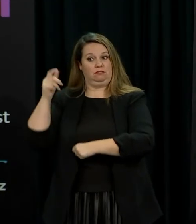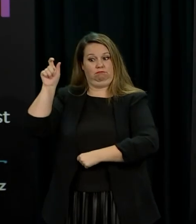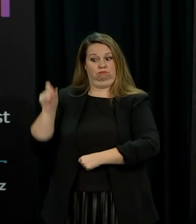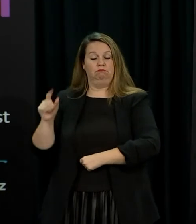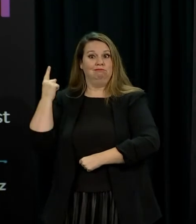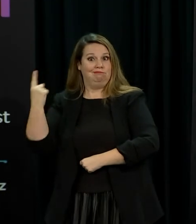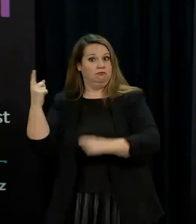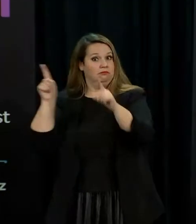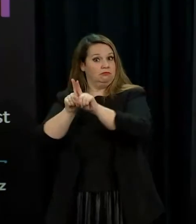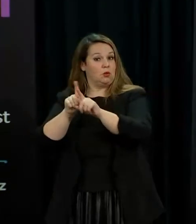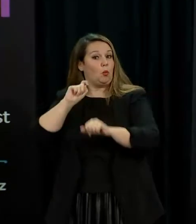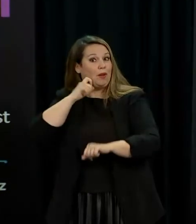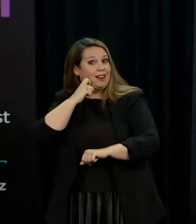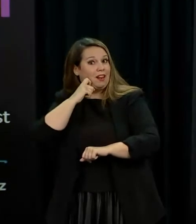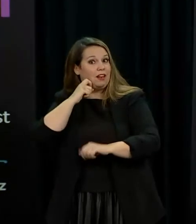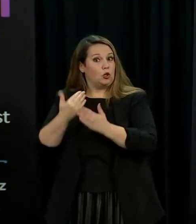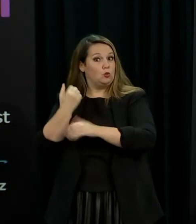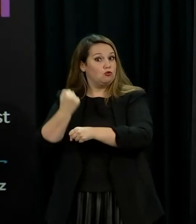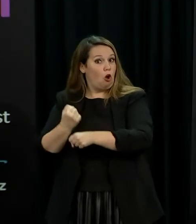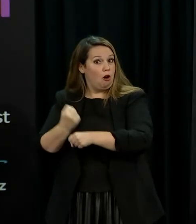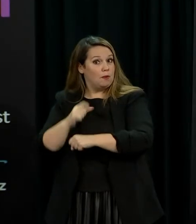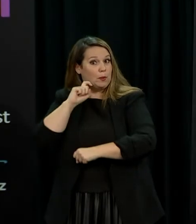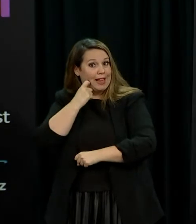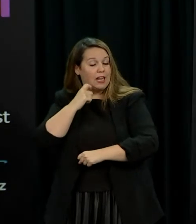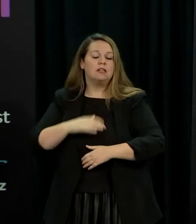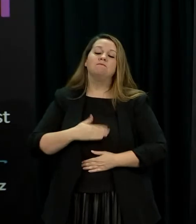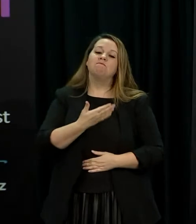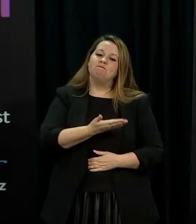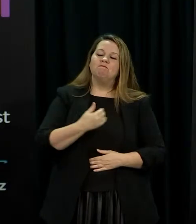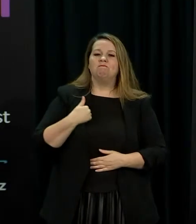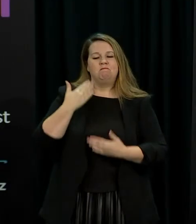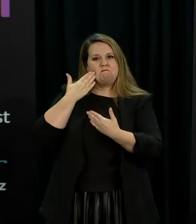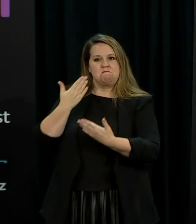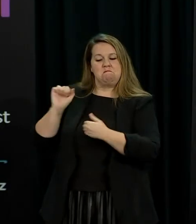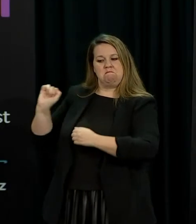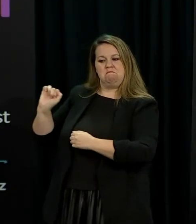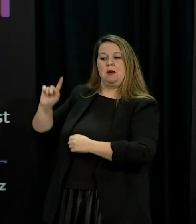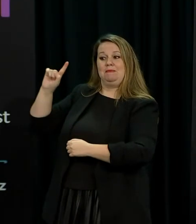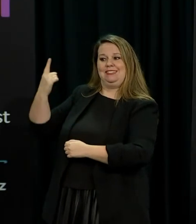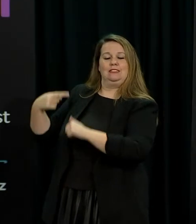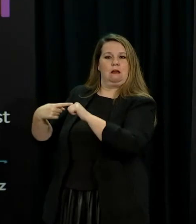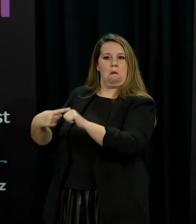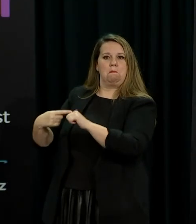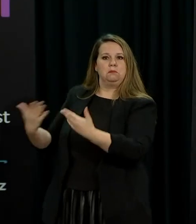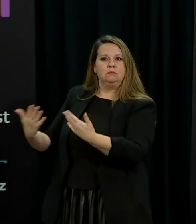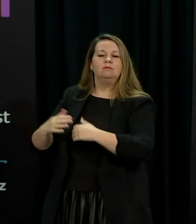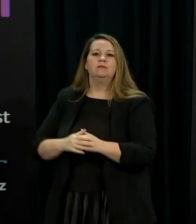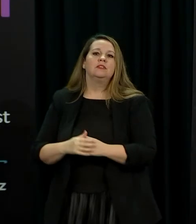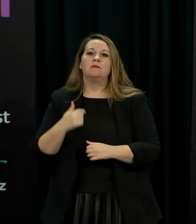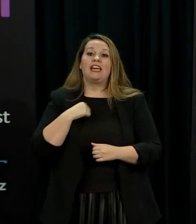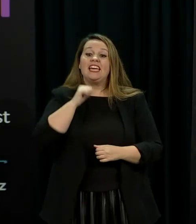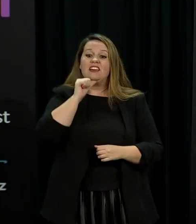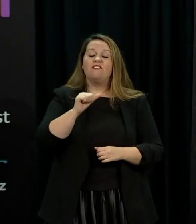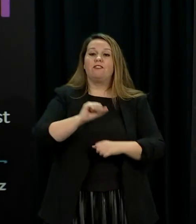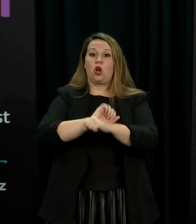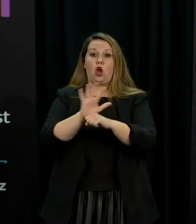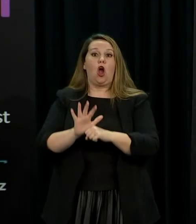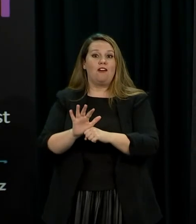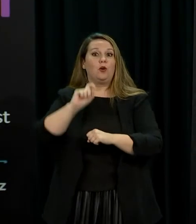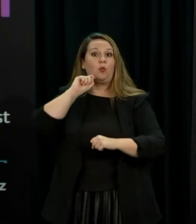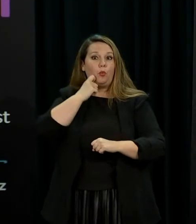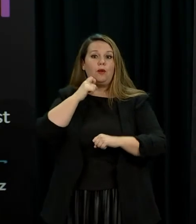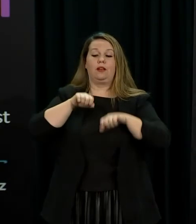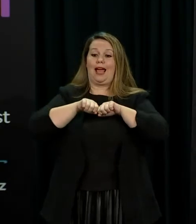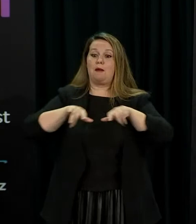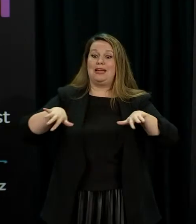only thing I would say is, if COVID is going to be with us long term as an endemic illness eventually, then it will take its